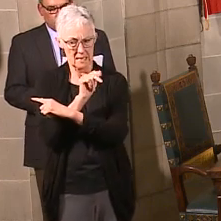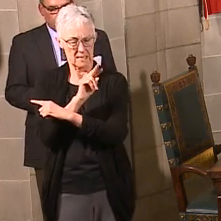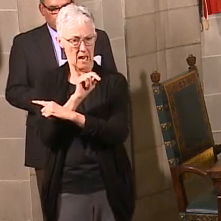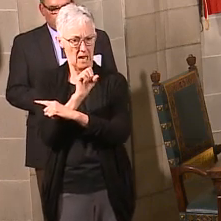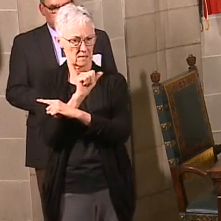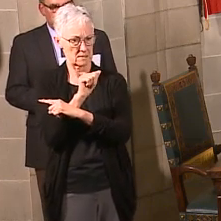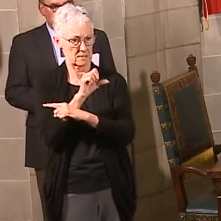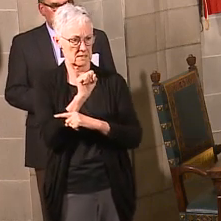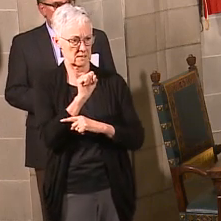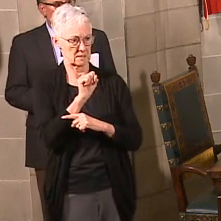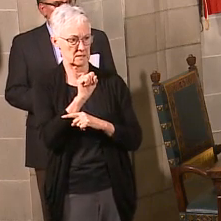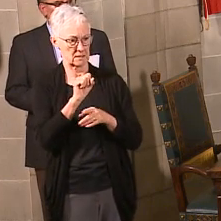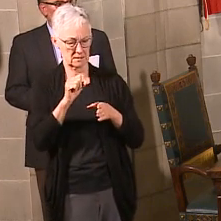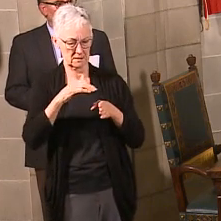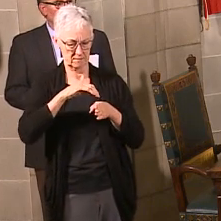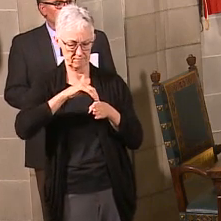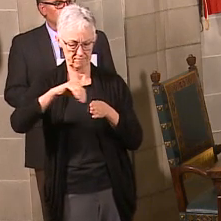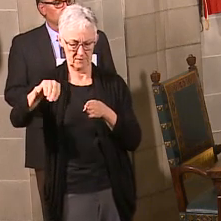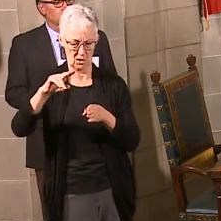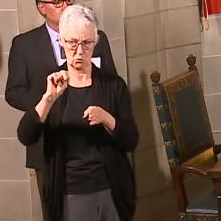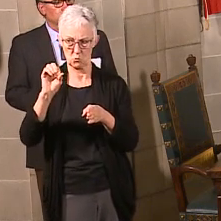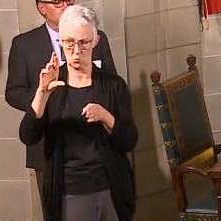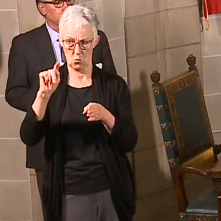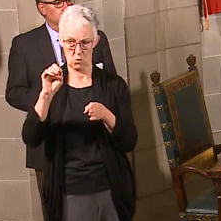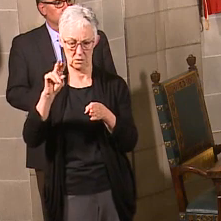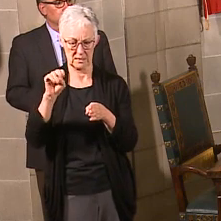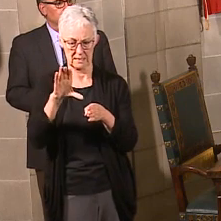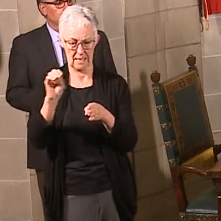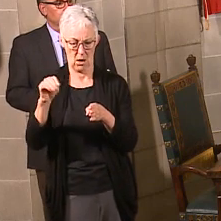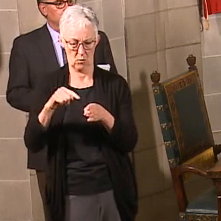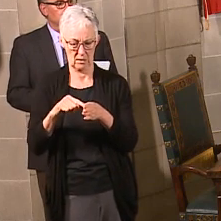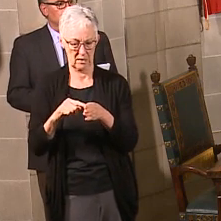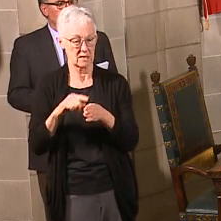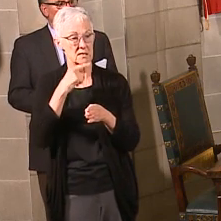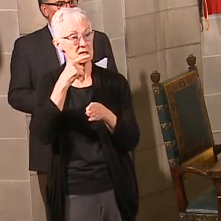says if any of its residents visit Hall, Adams, or Buffalo counties